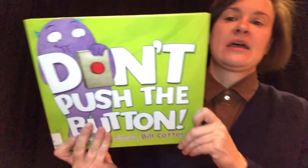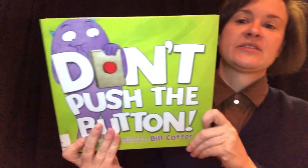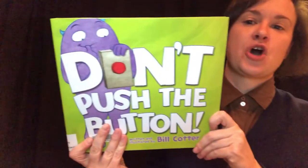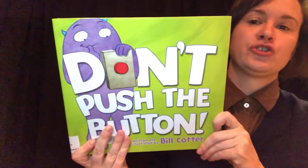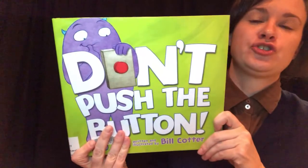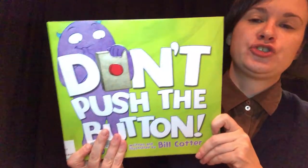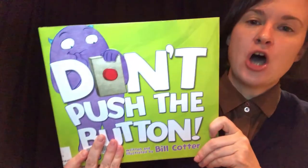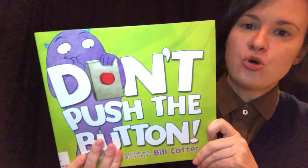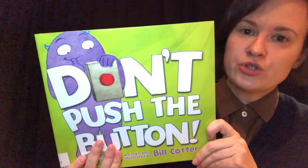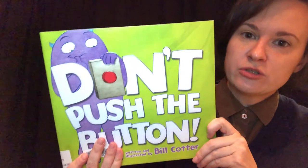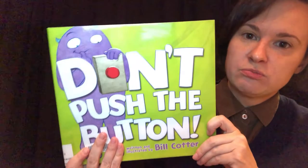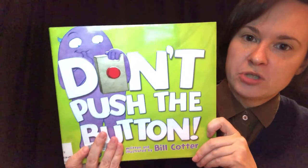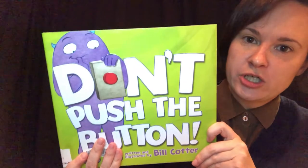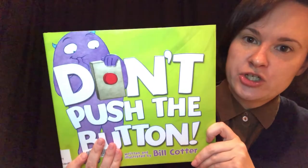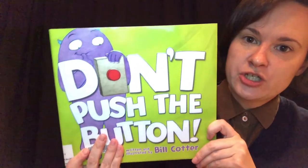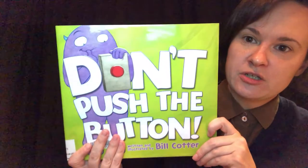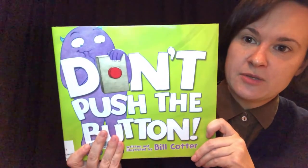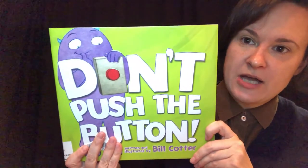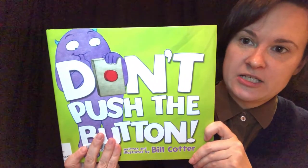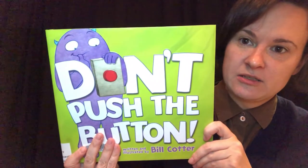It's called Don't Push the Button.